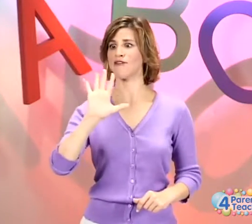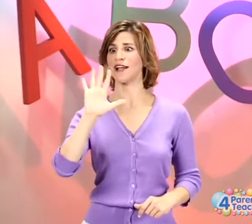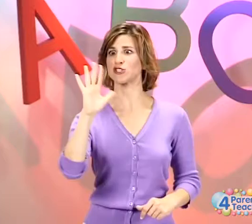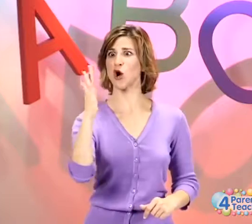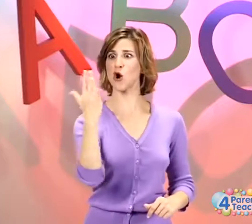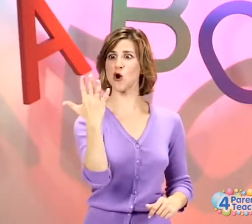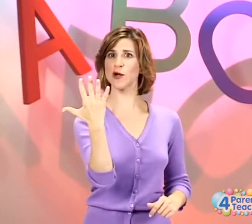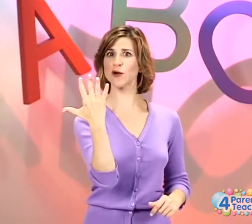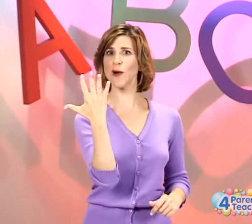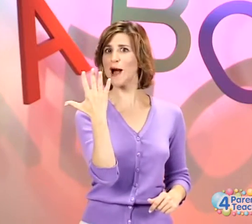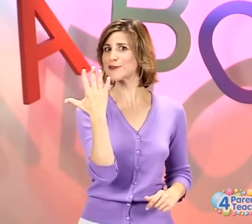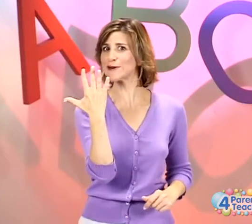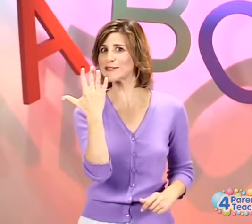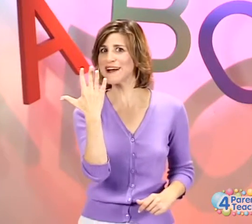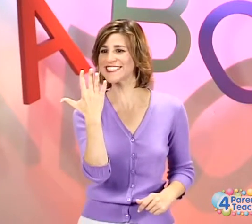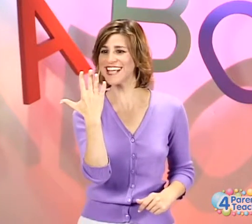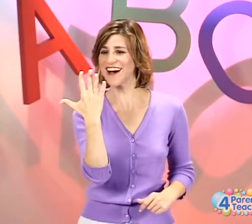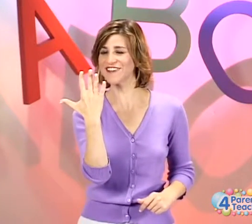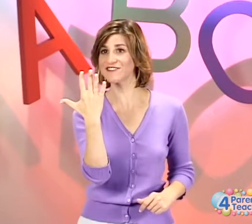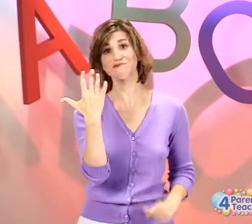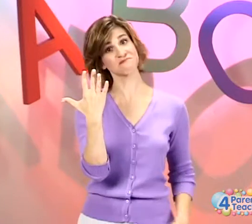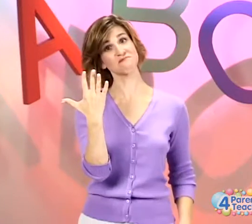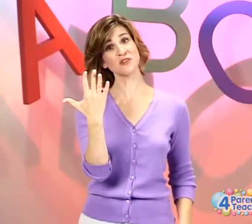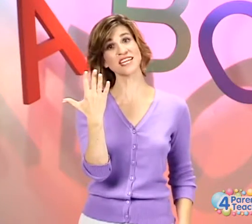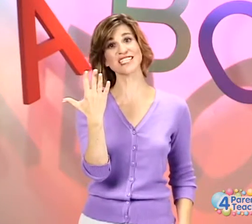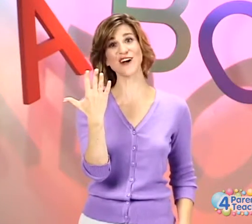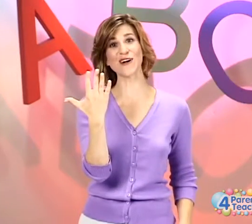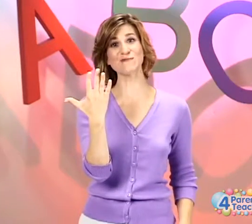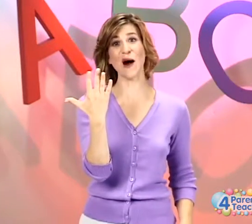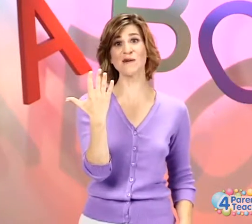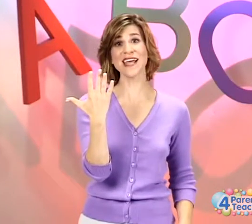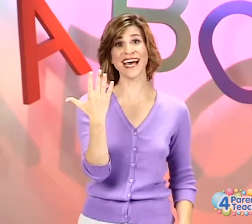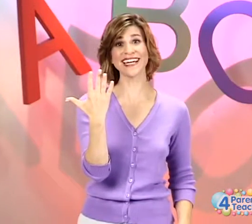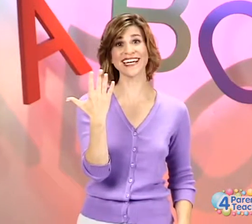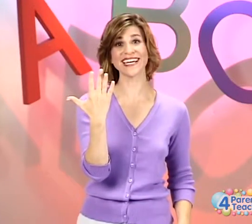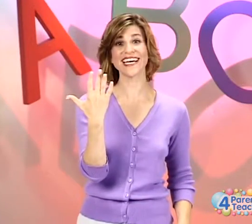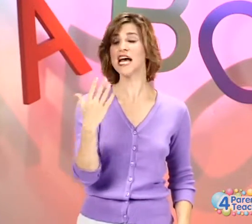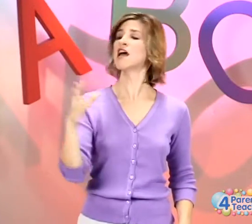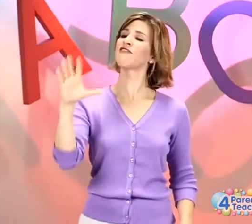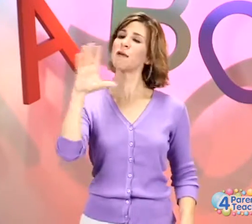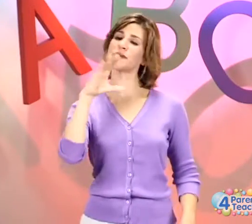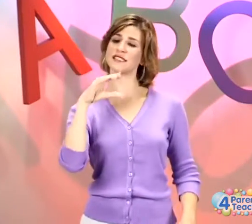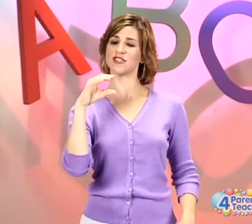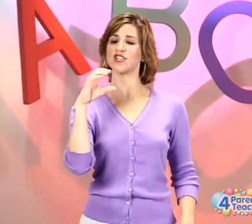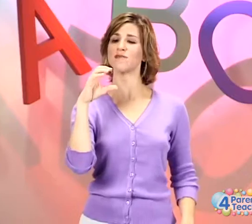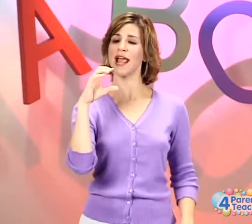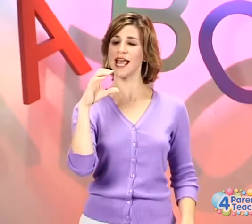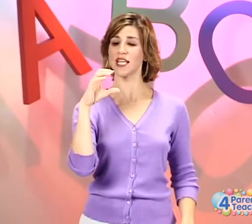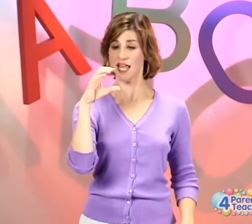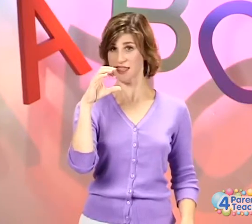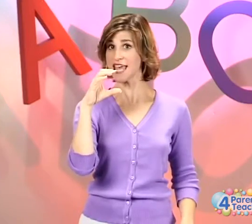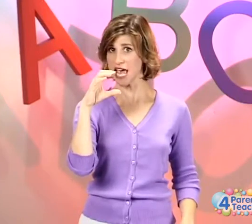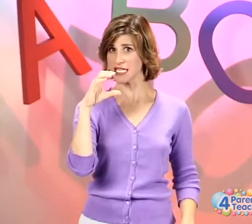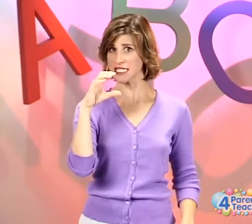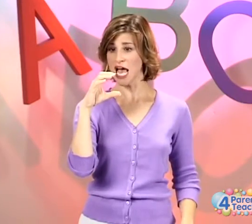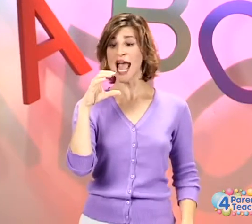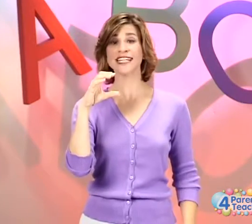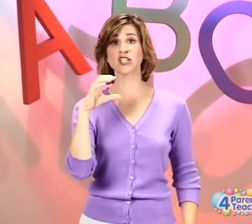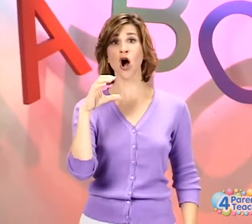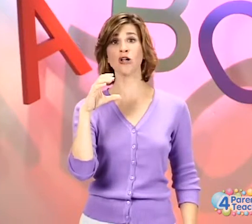if I turn it around towards myself, well then it's called palm in. If I position my hand like this, it's called